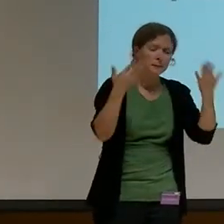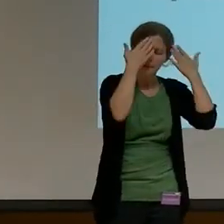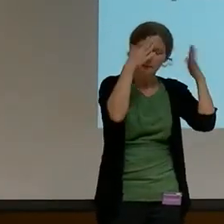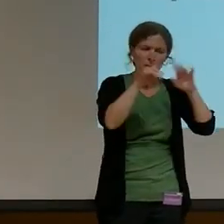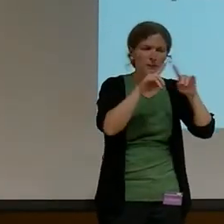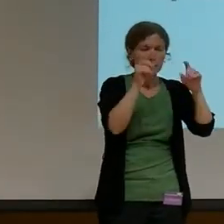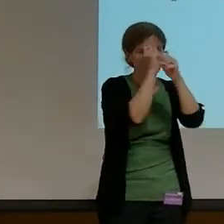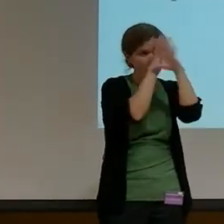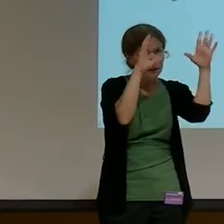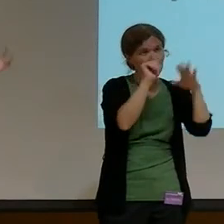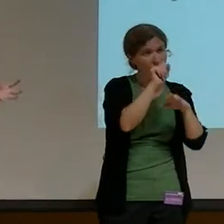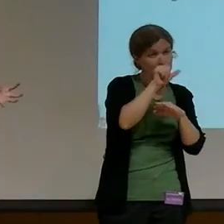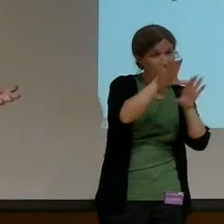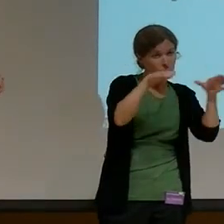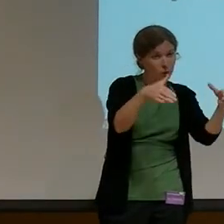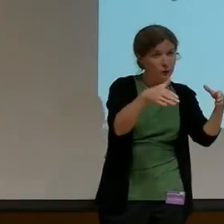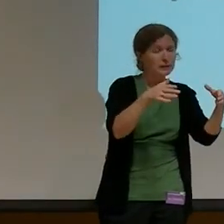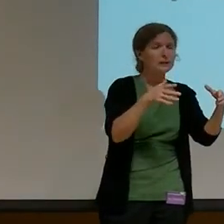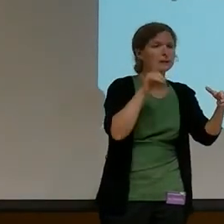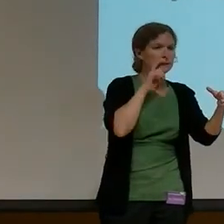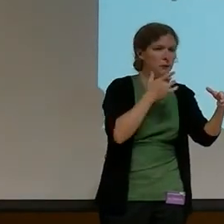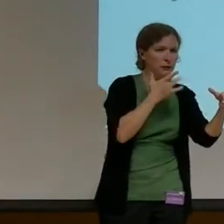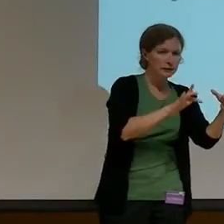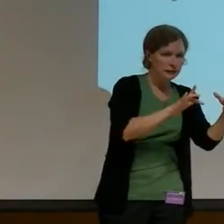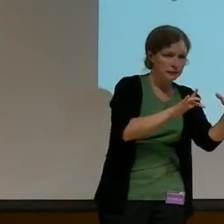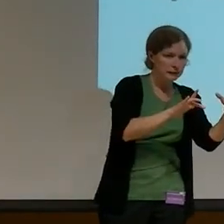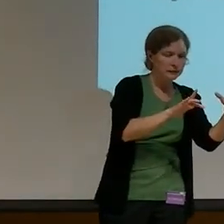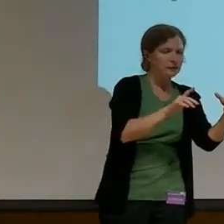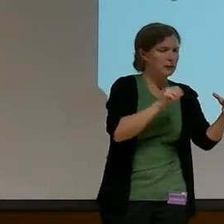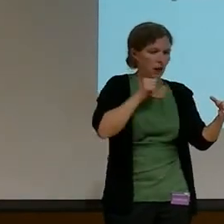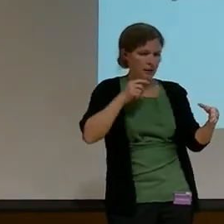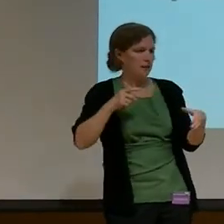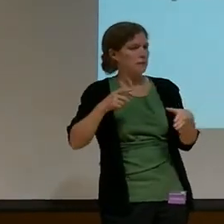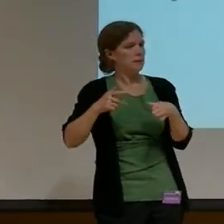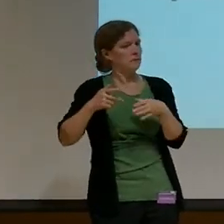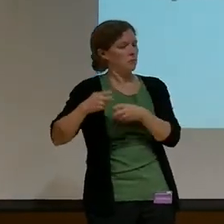a picture of asexuals as sexual orientation, not a sexual dysfunction.